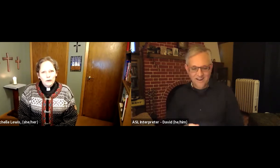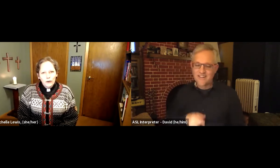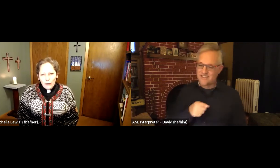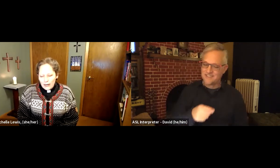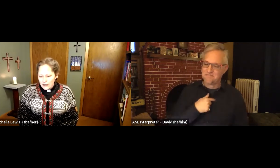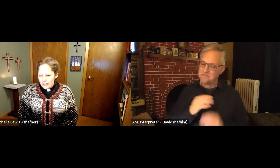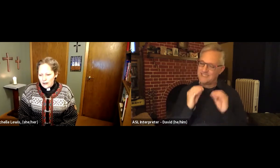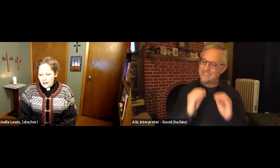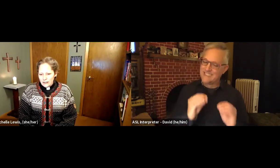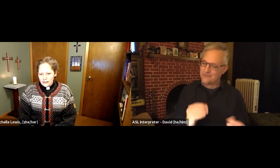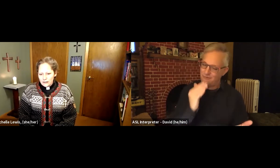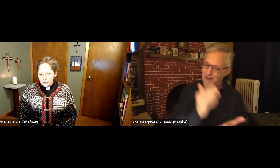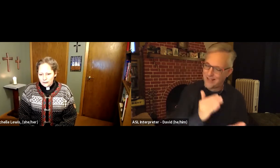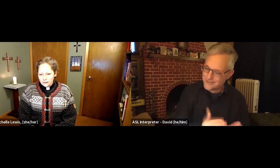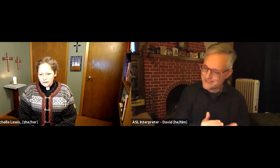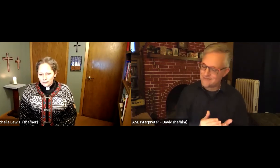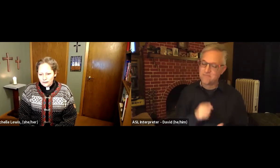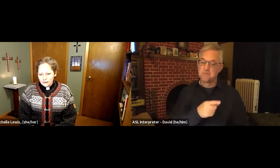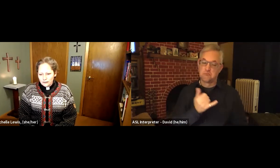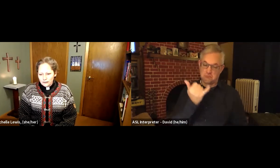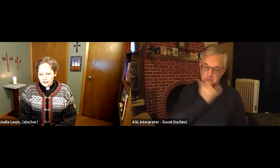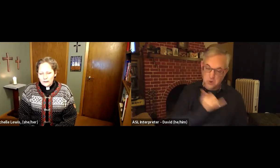or correcting us.